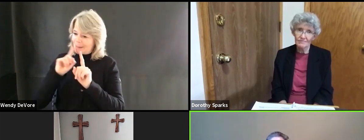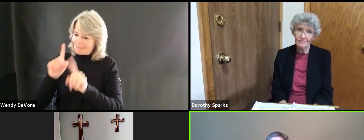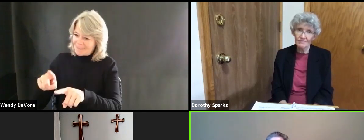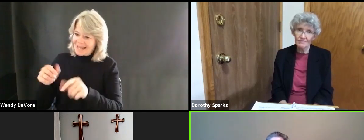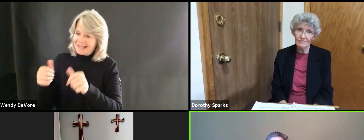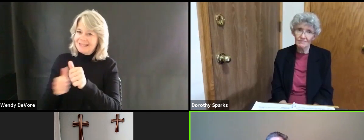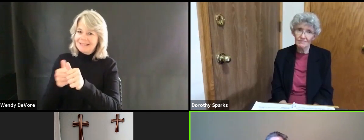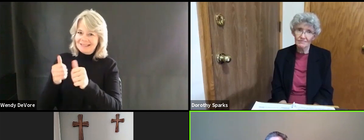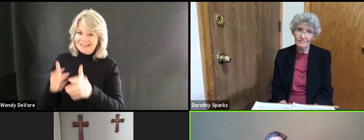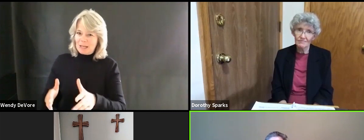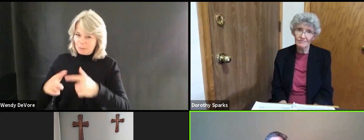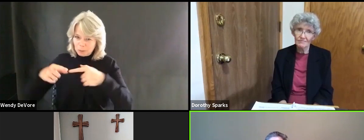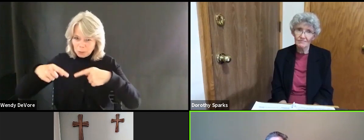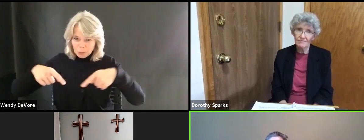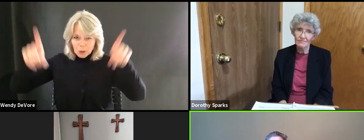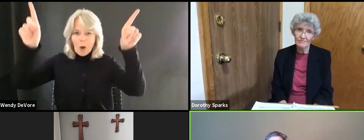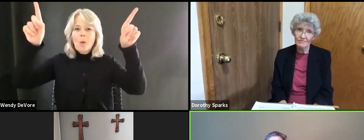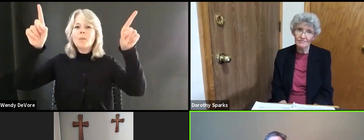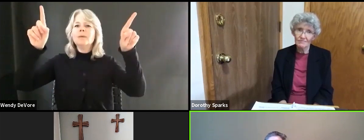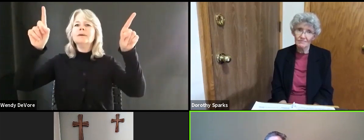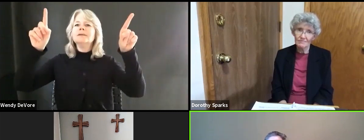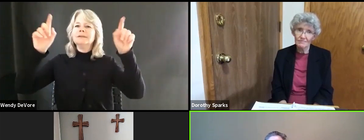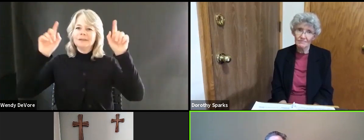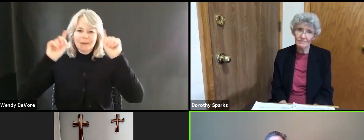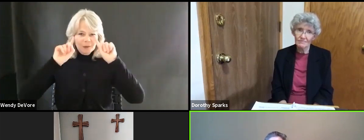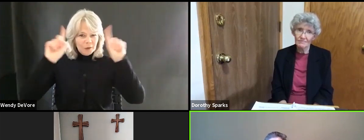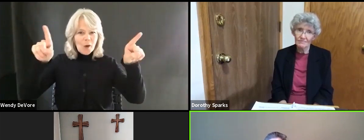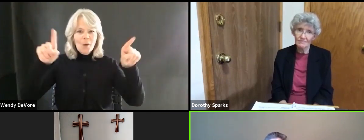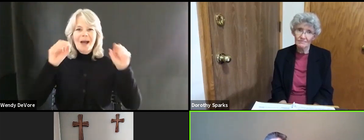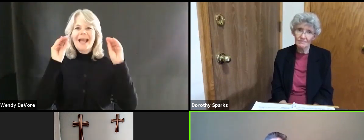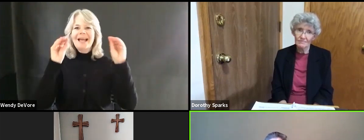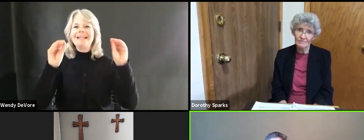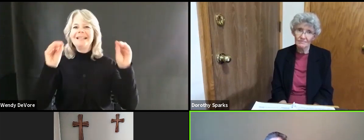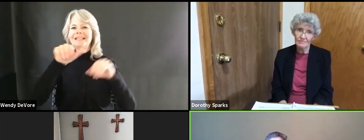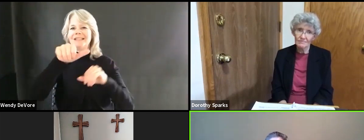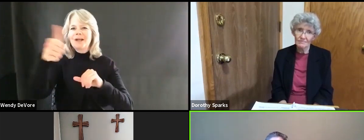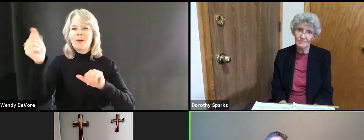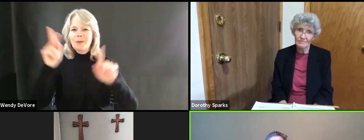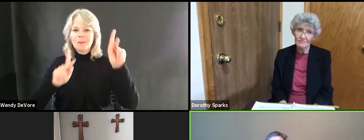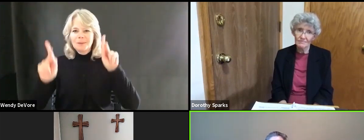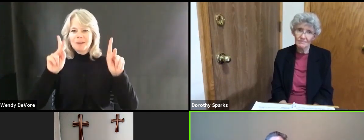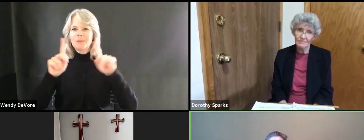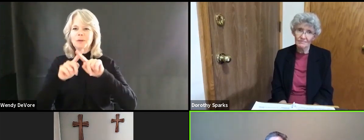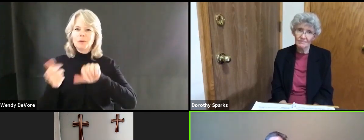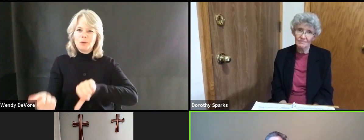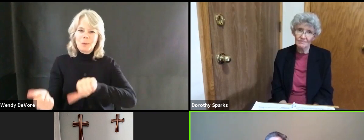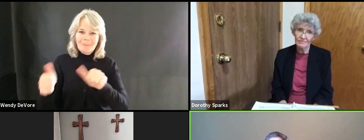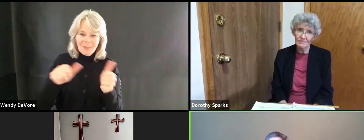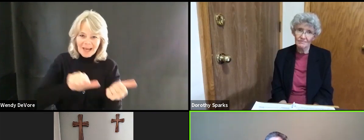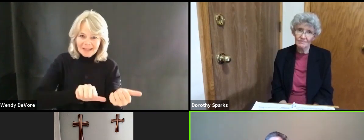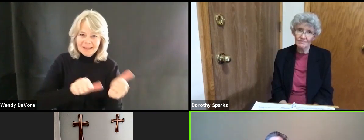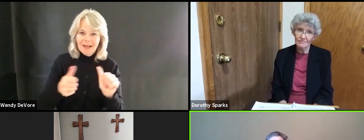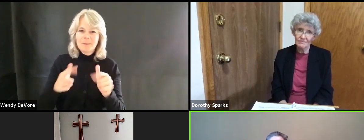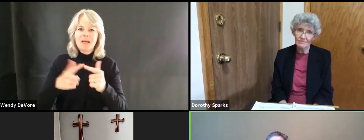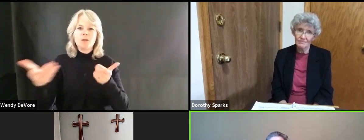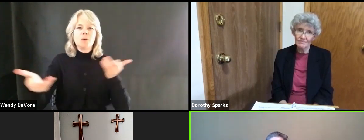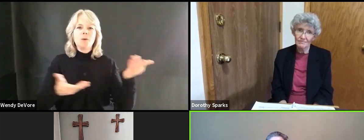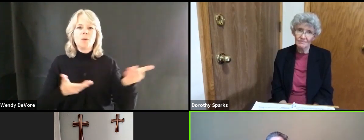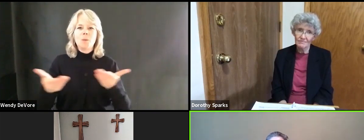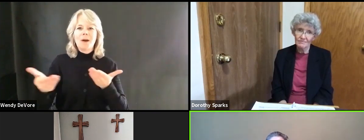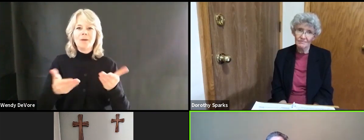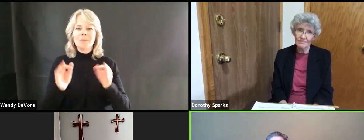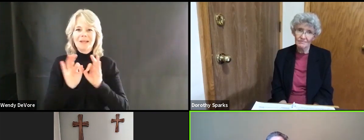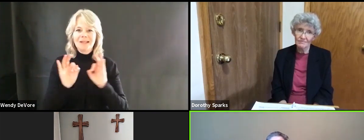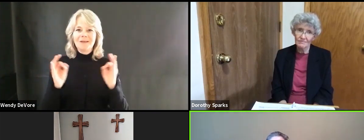about what God is doing, and to baptize them, to welcome them into the family that